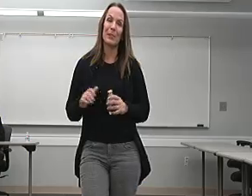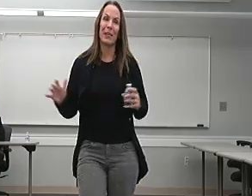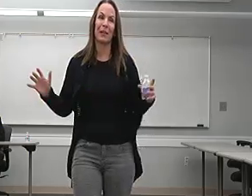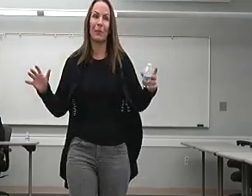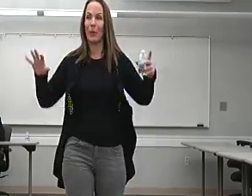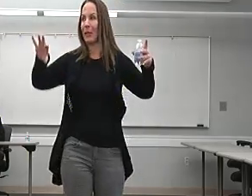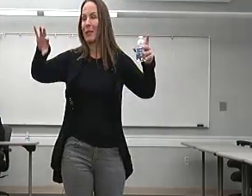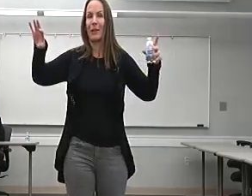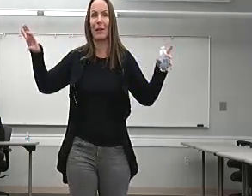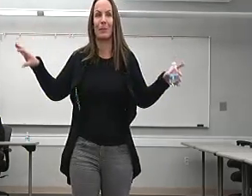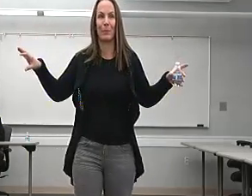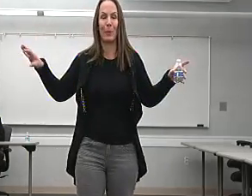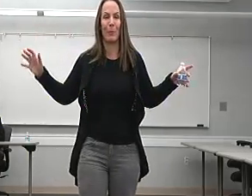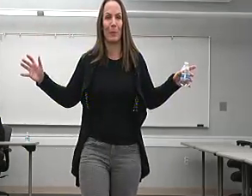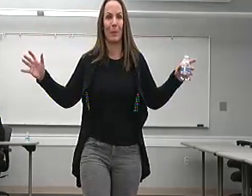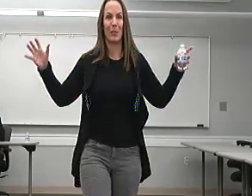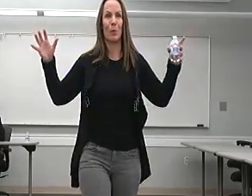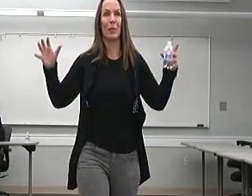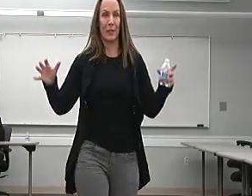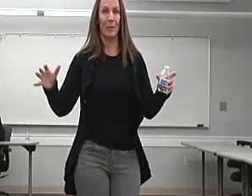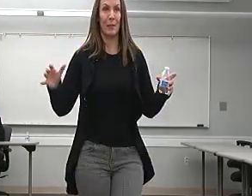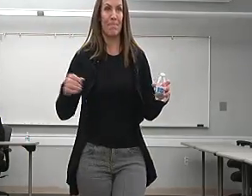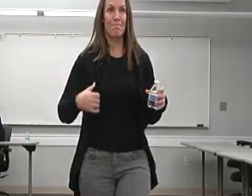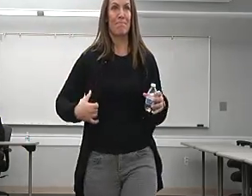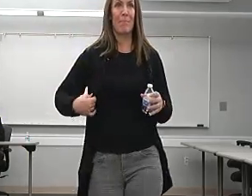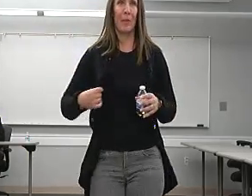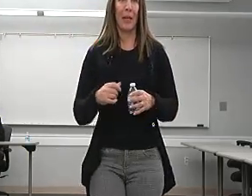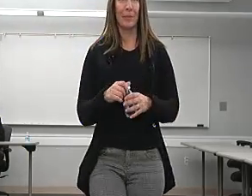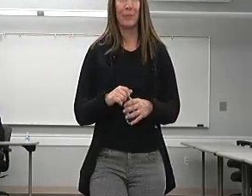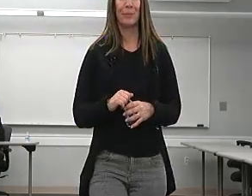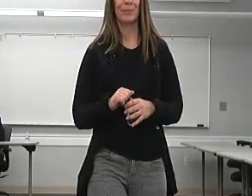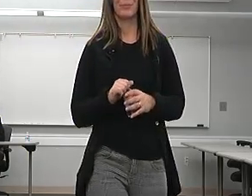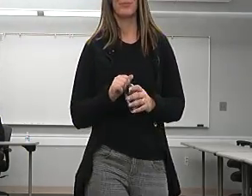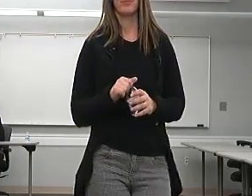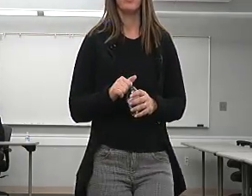it probably makes more sense. Okay.